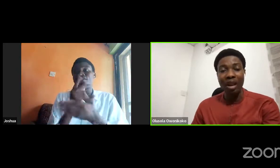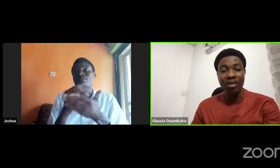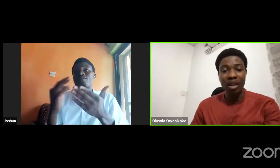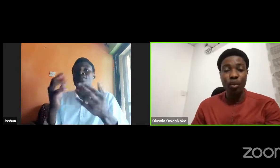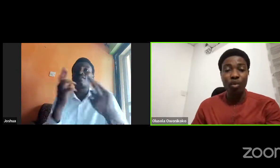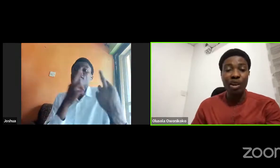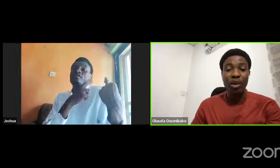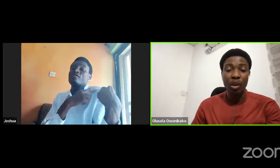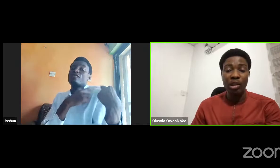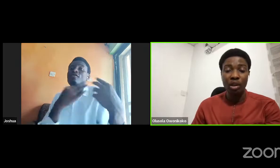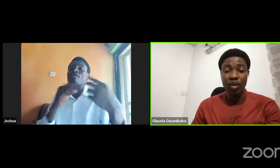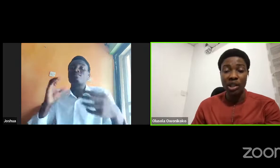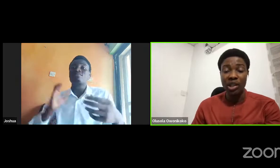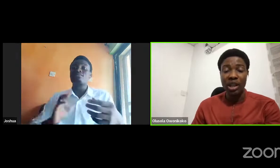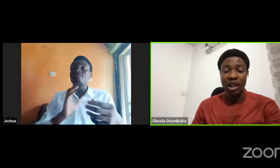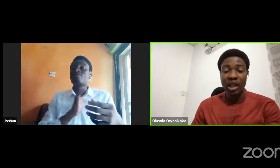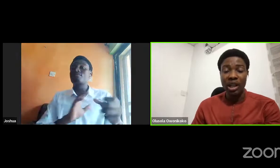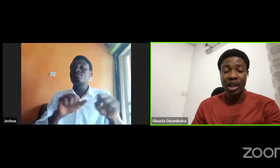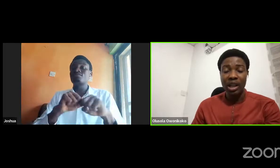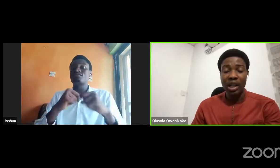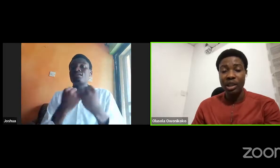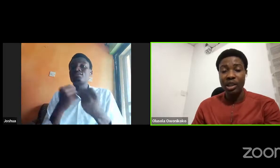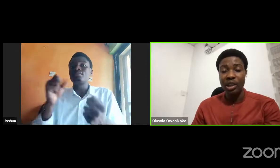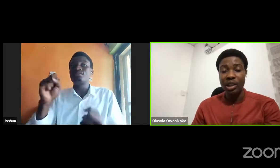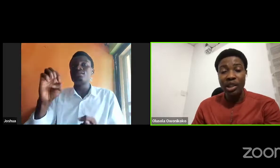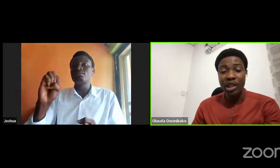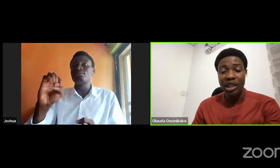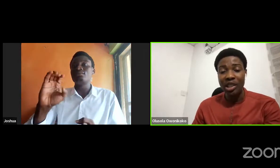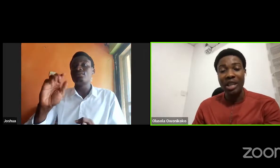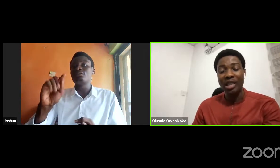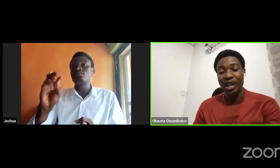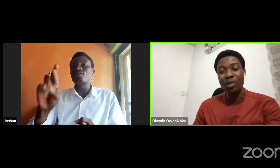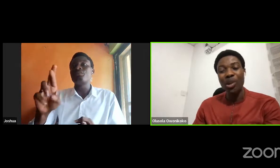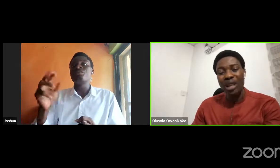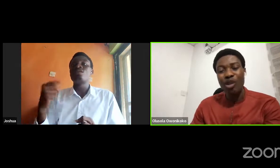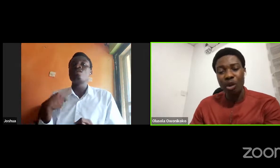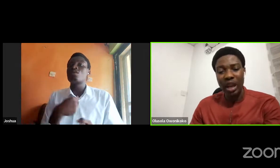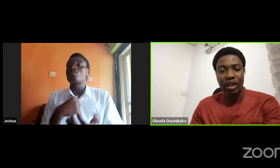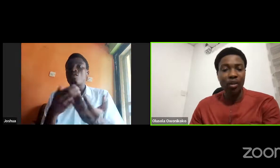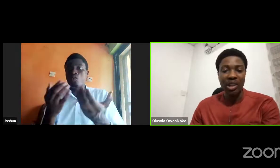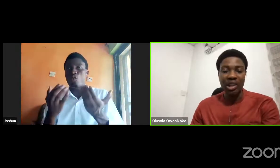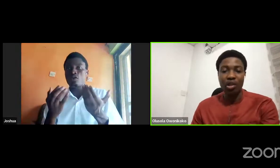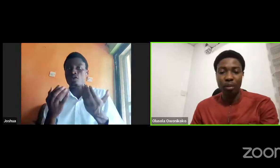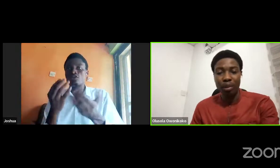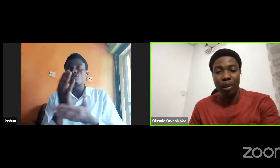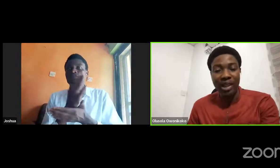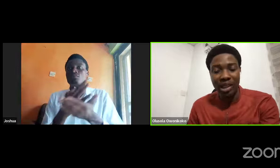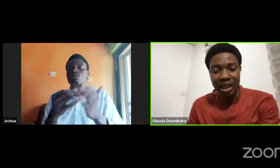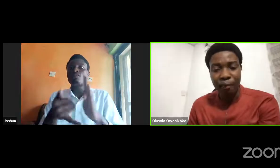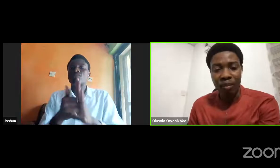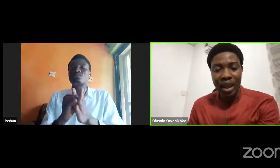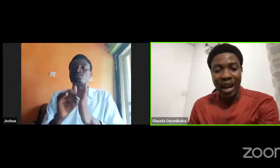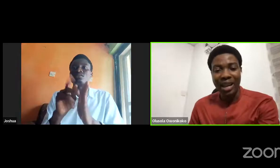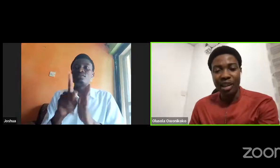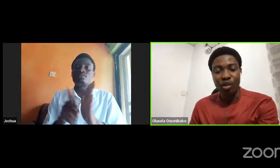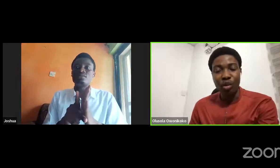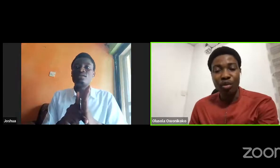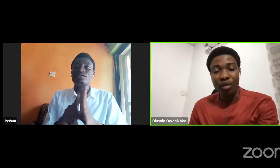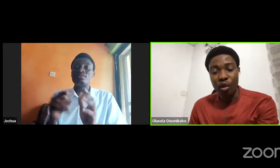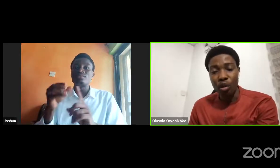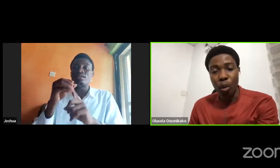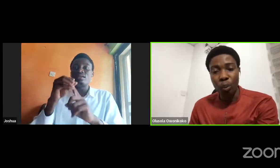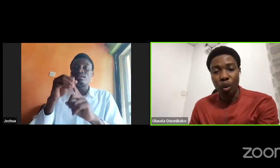we should have if we really want some of these, these policies, especially the one that even exists, to be implemented